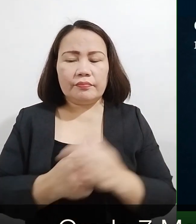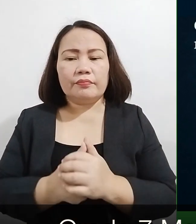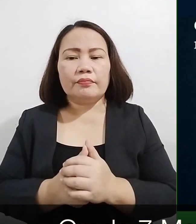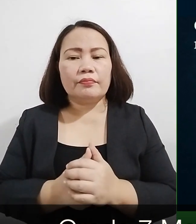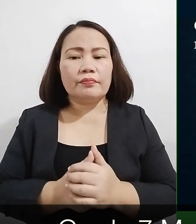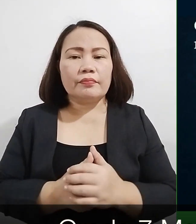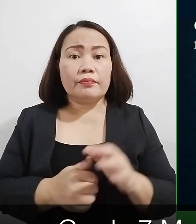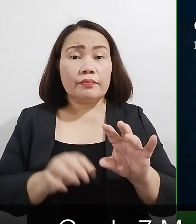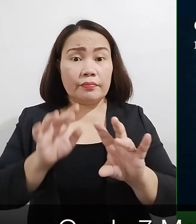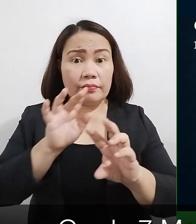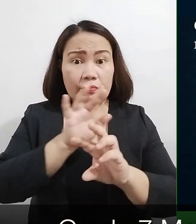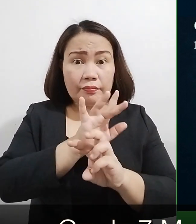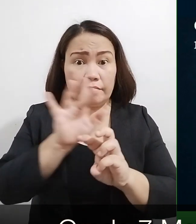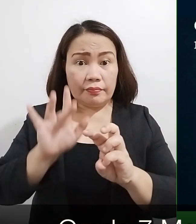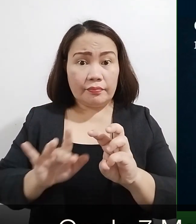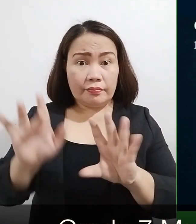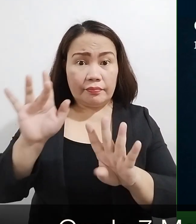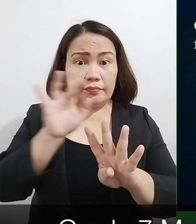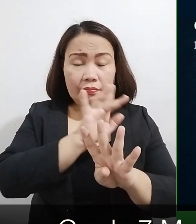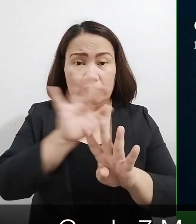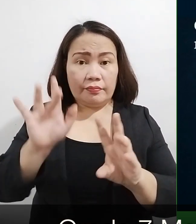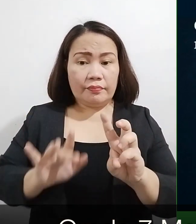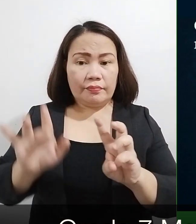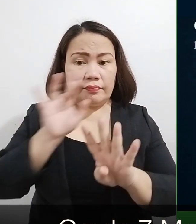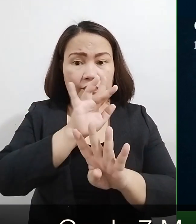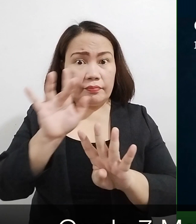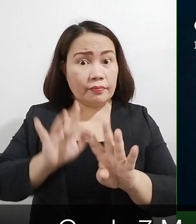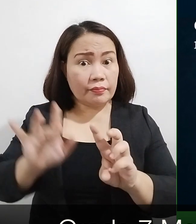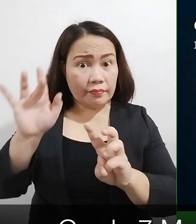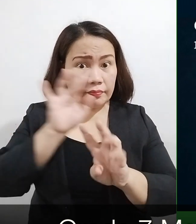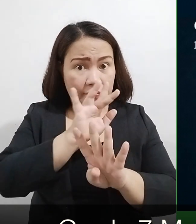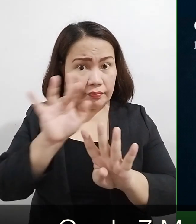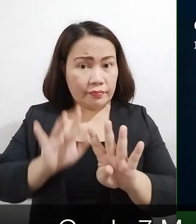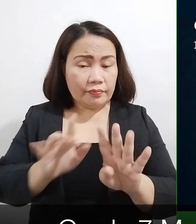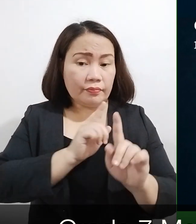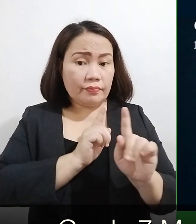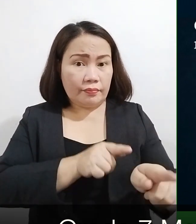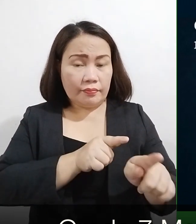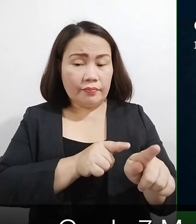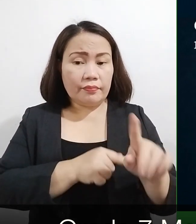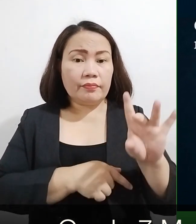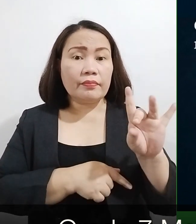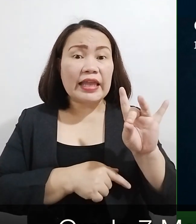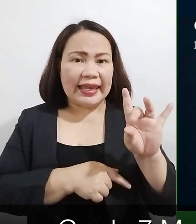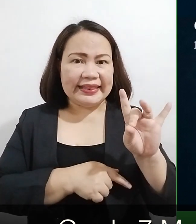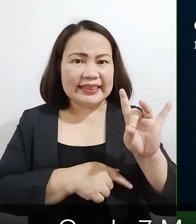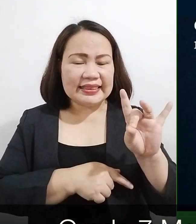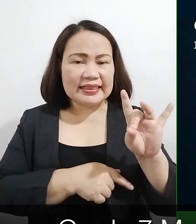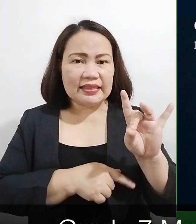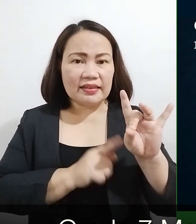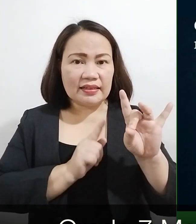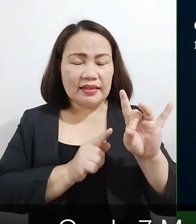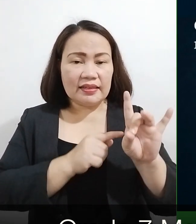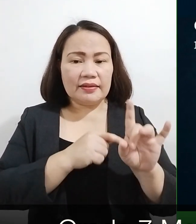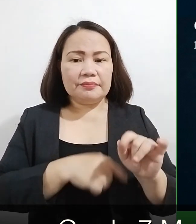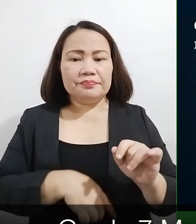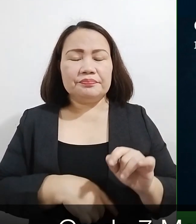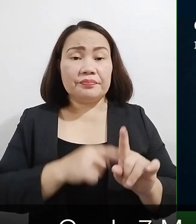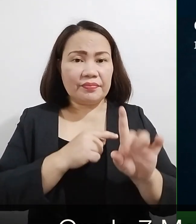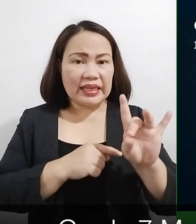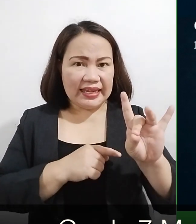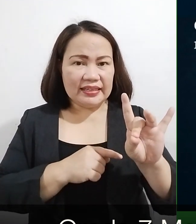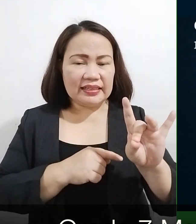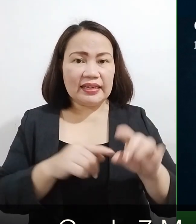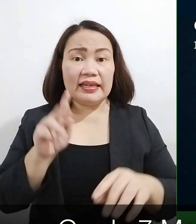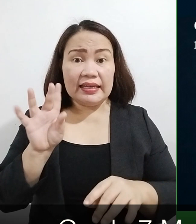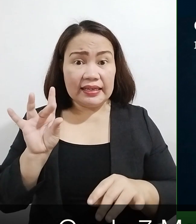64. Square root of 64 is a perfect square. Okay, so therefore, principal root lang ang hinahanap natin. So